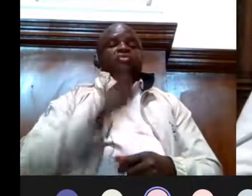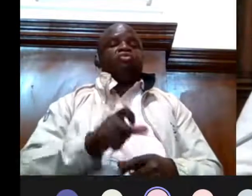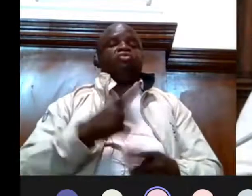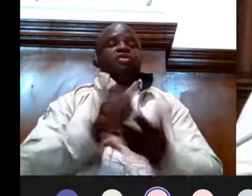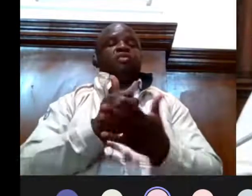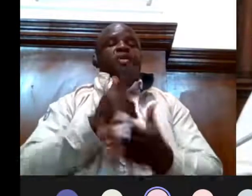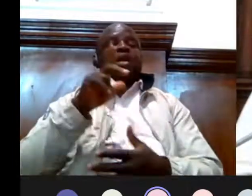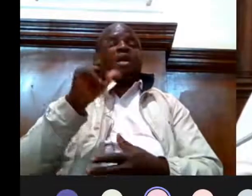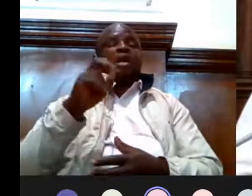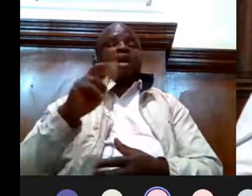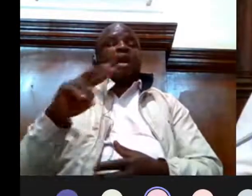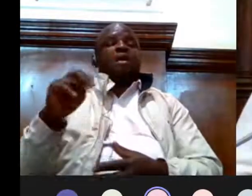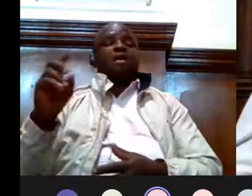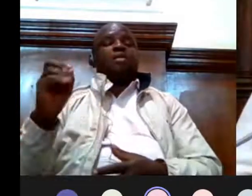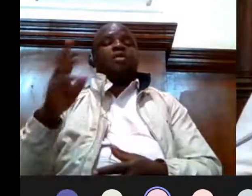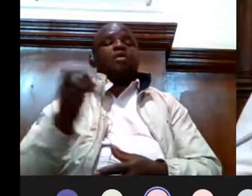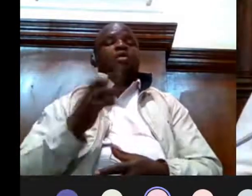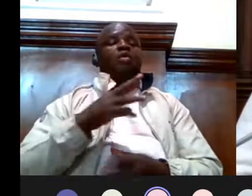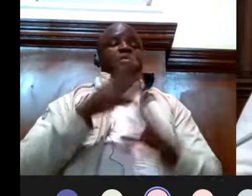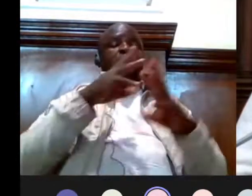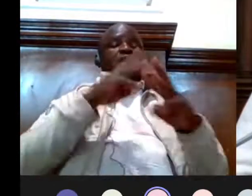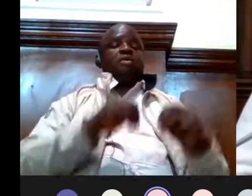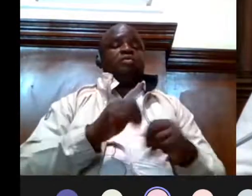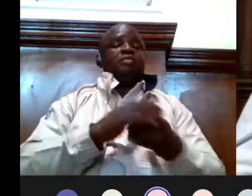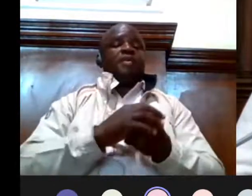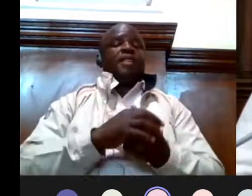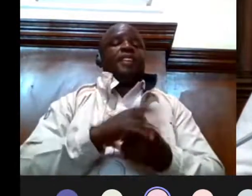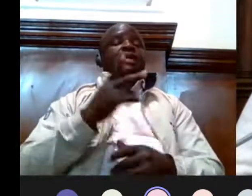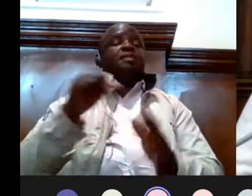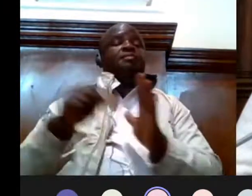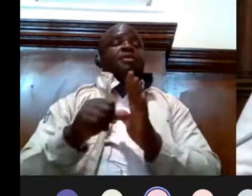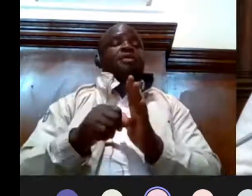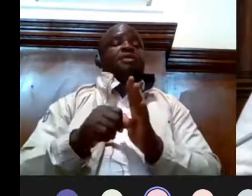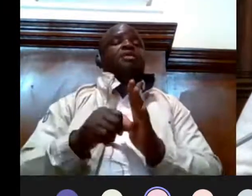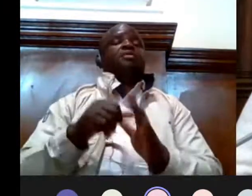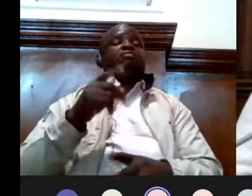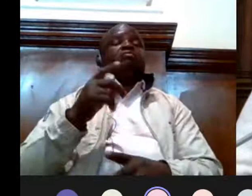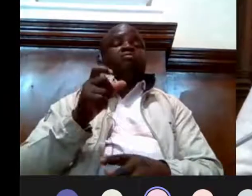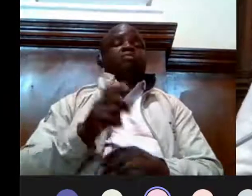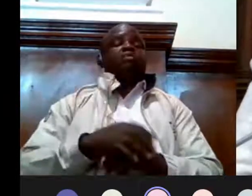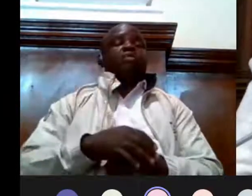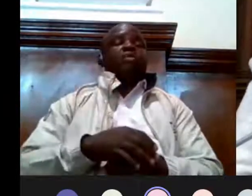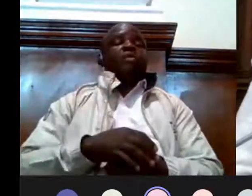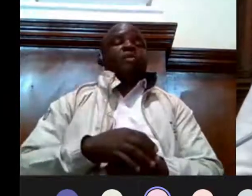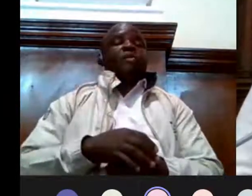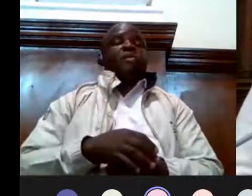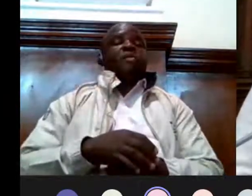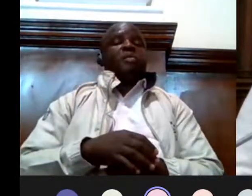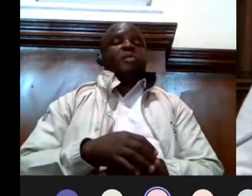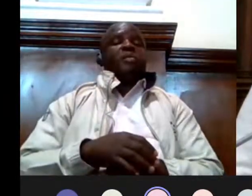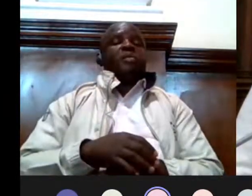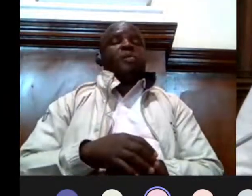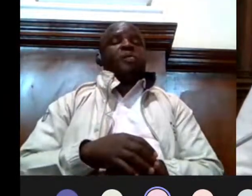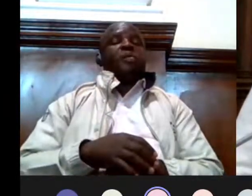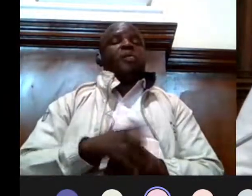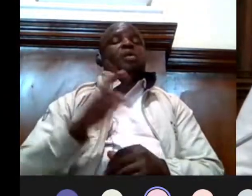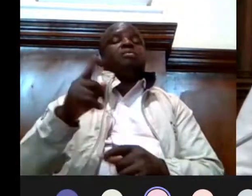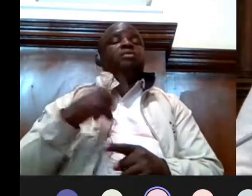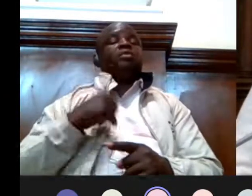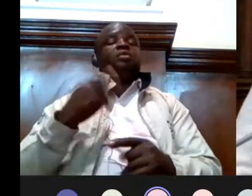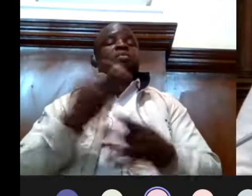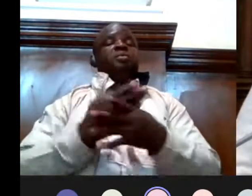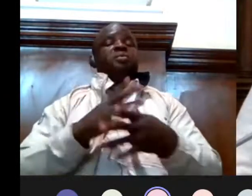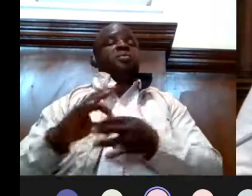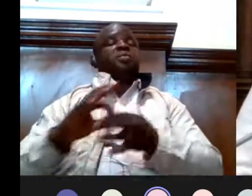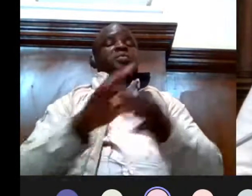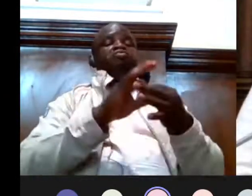Soweto or in New York, it is important to know that the notion of the solidarity has